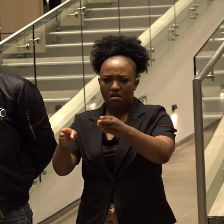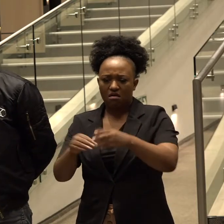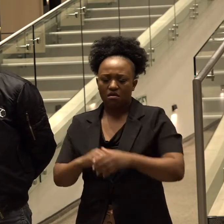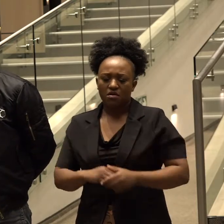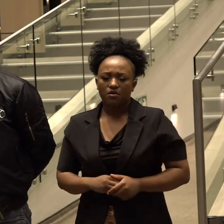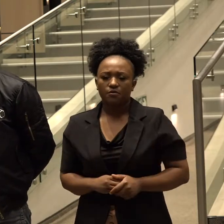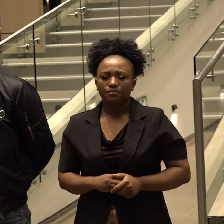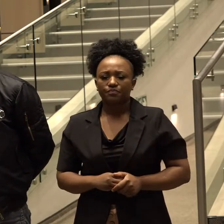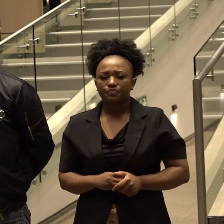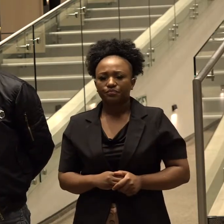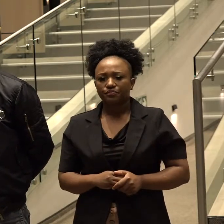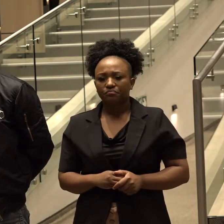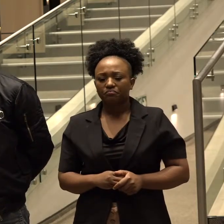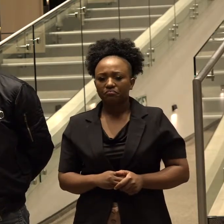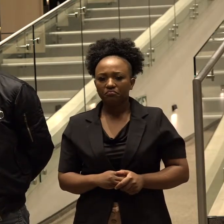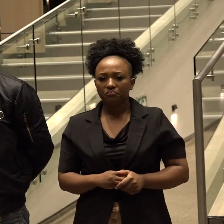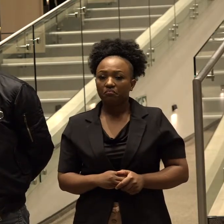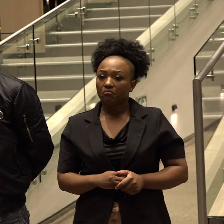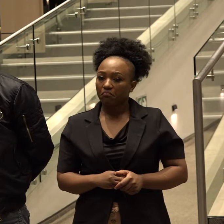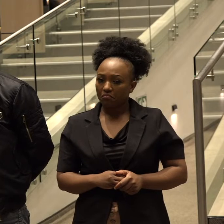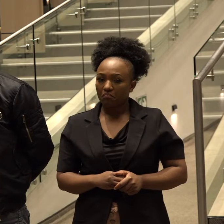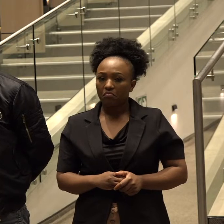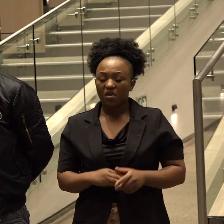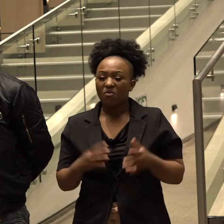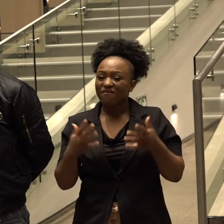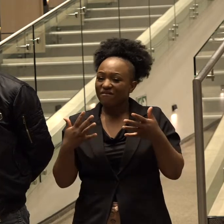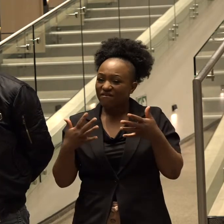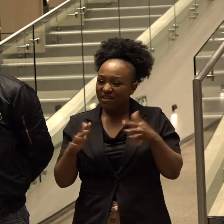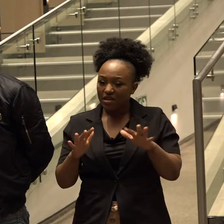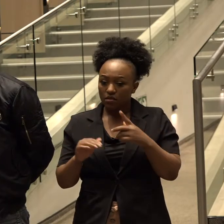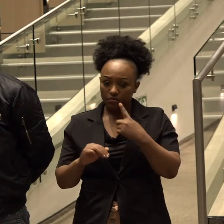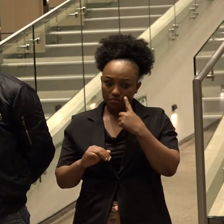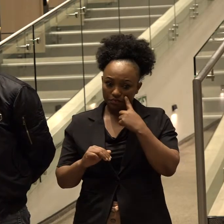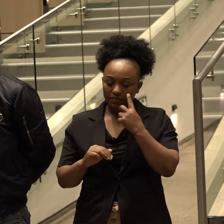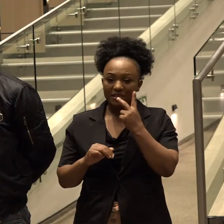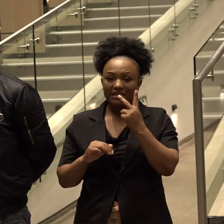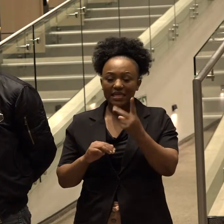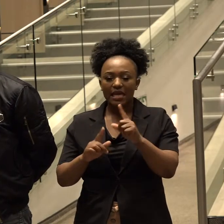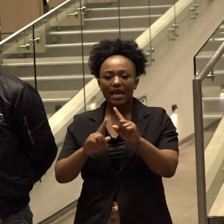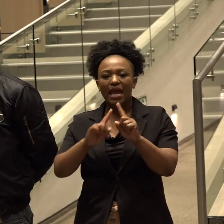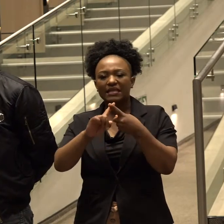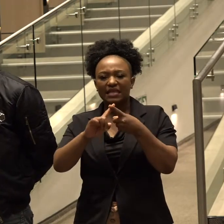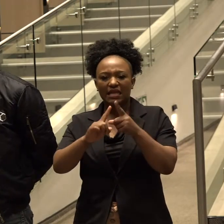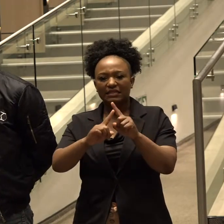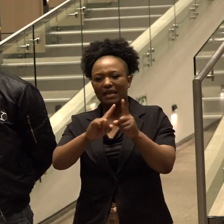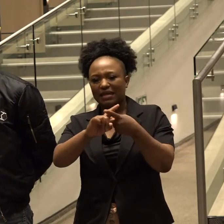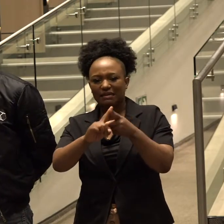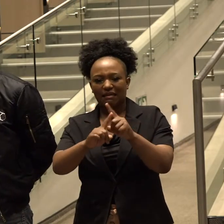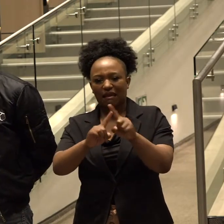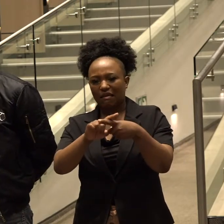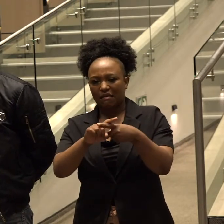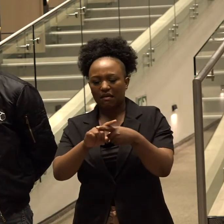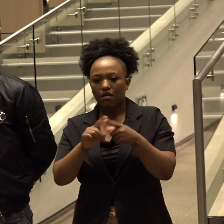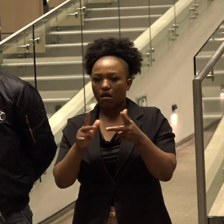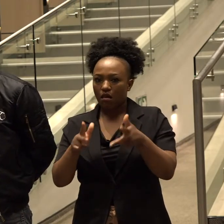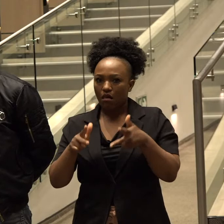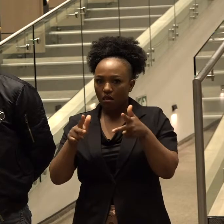so we have experienced lots of accidents almost we have lost four peoples